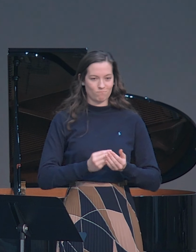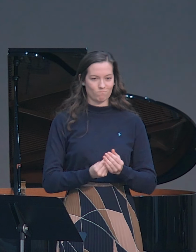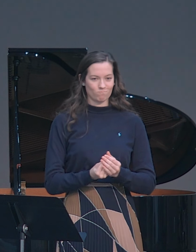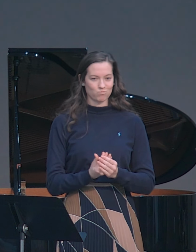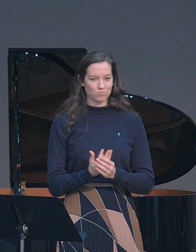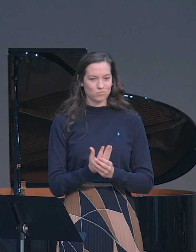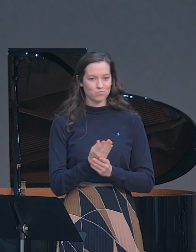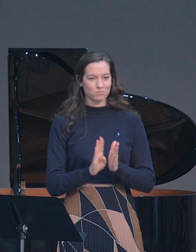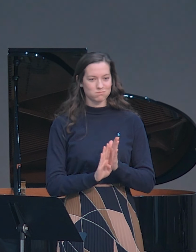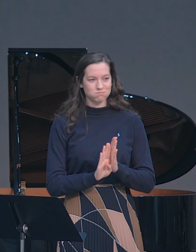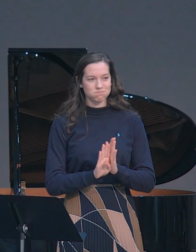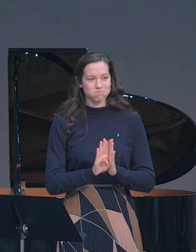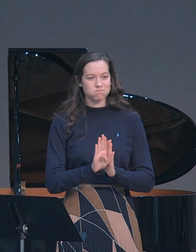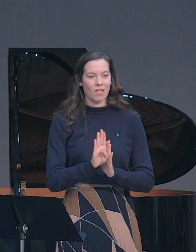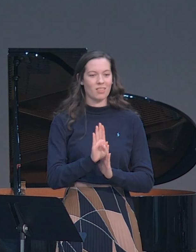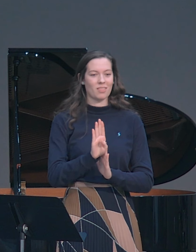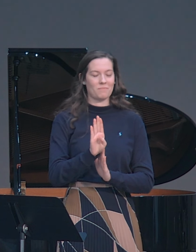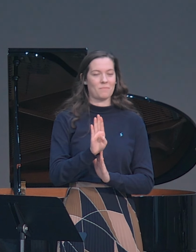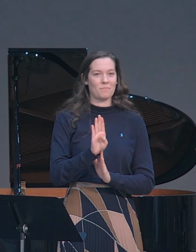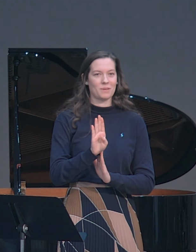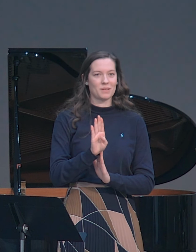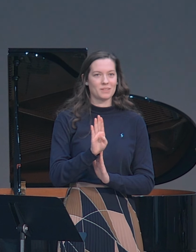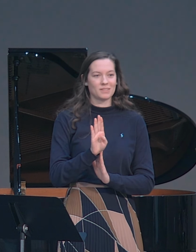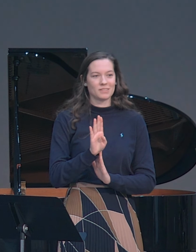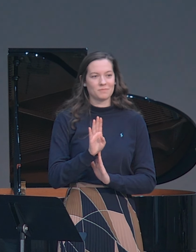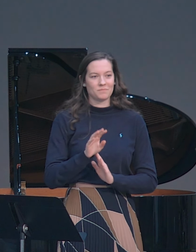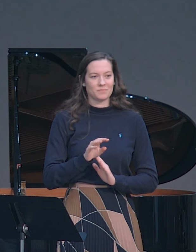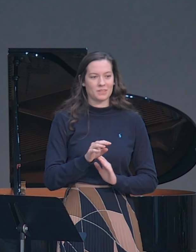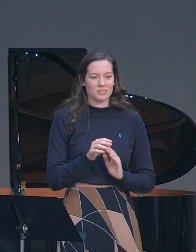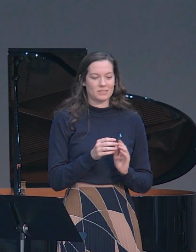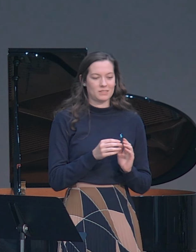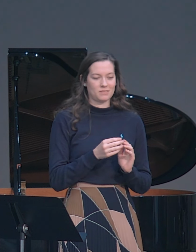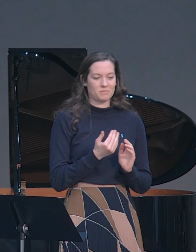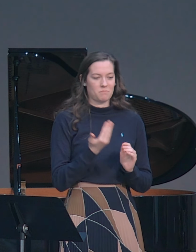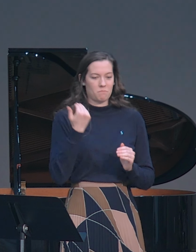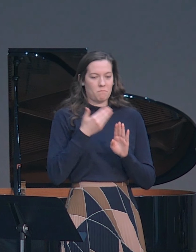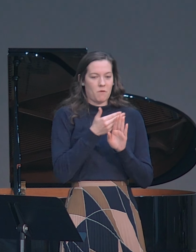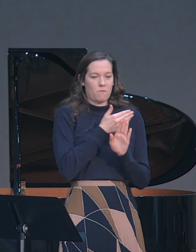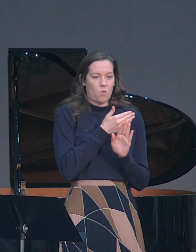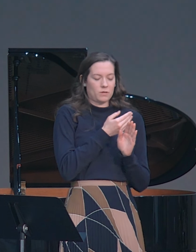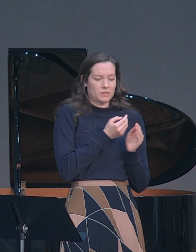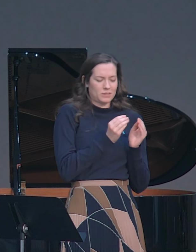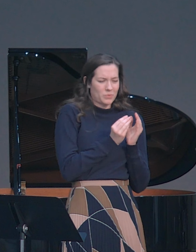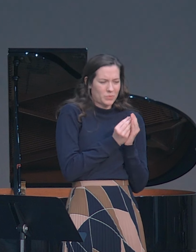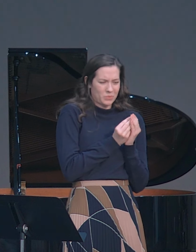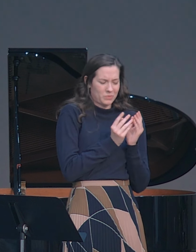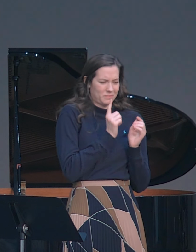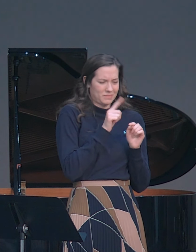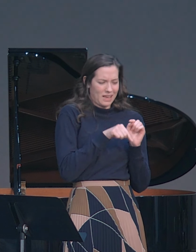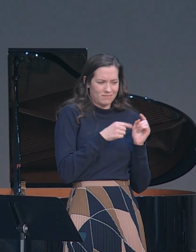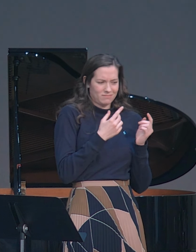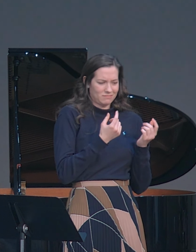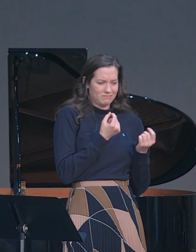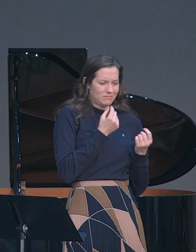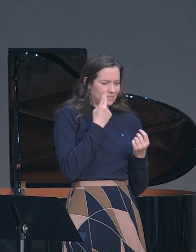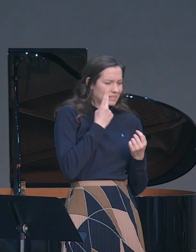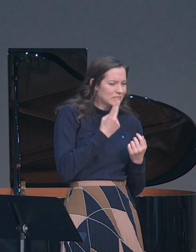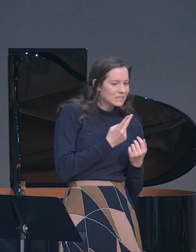from each visit, and the way it came from a blip on a screen of a human to me to a